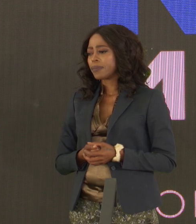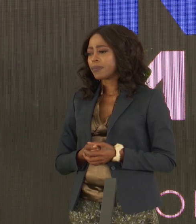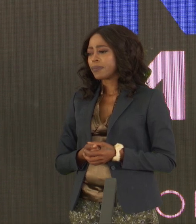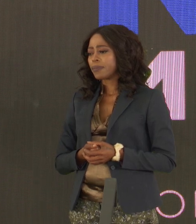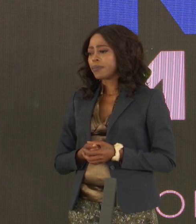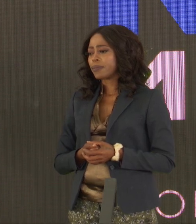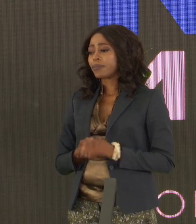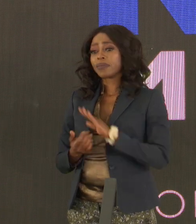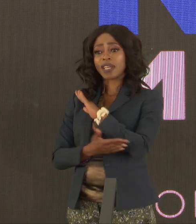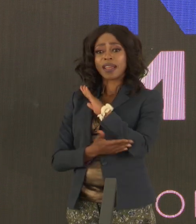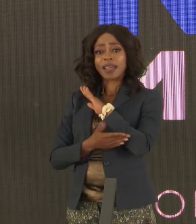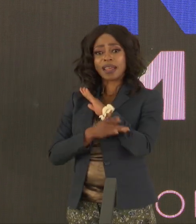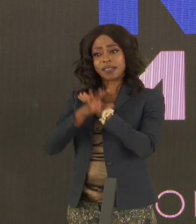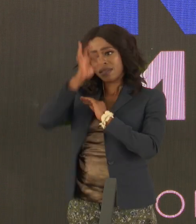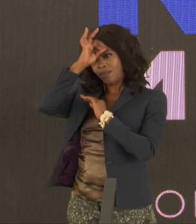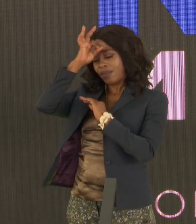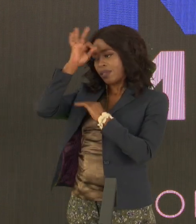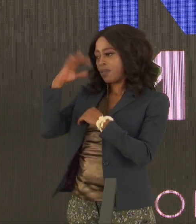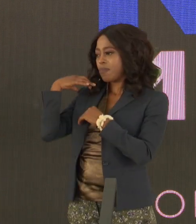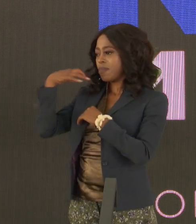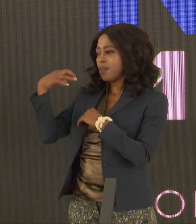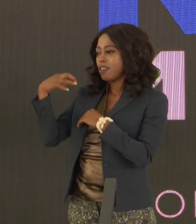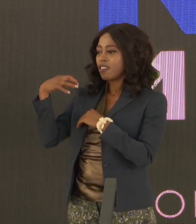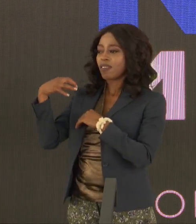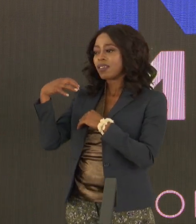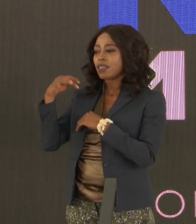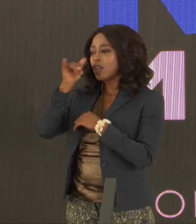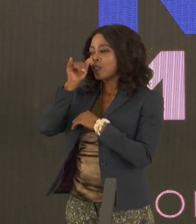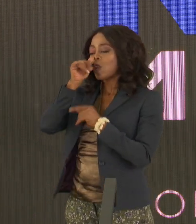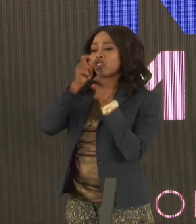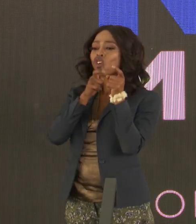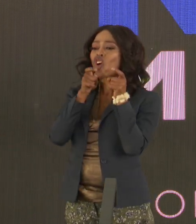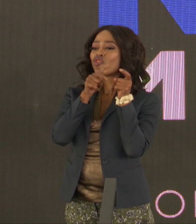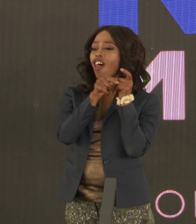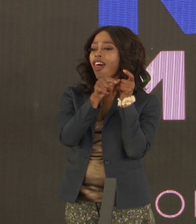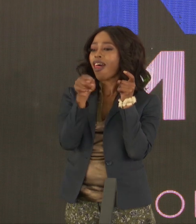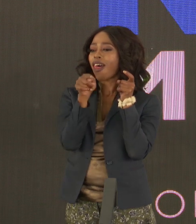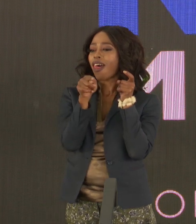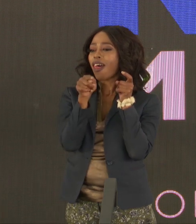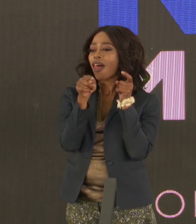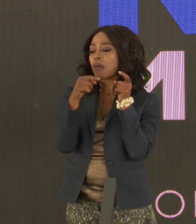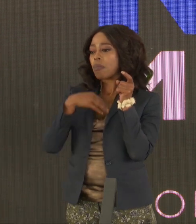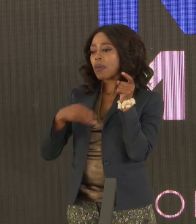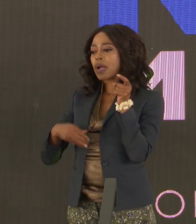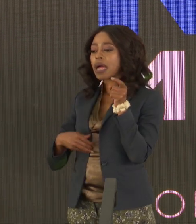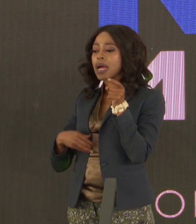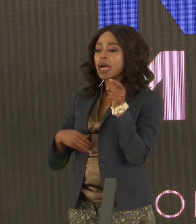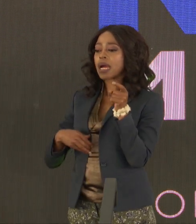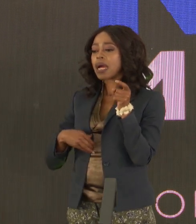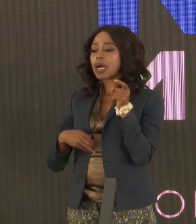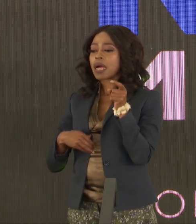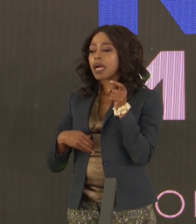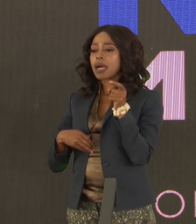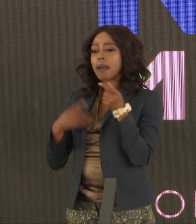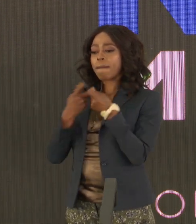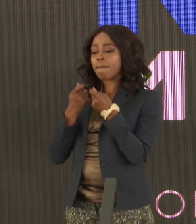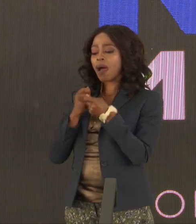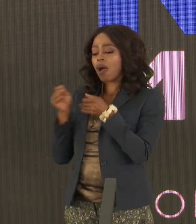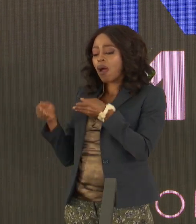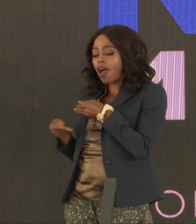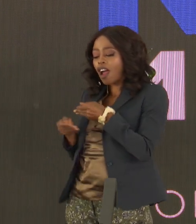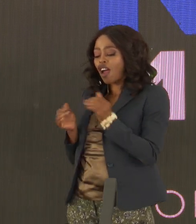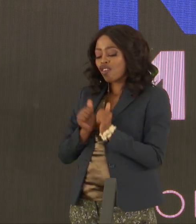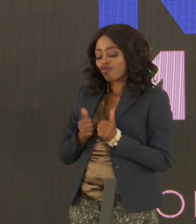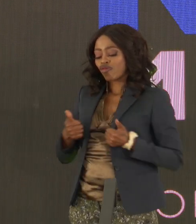It is a country where the police and ministers are captured by criminal elements, and the president keeps questionable money stuffed in his couch.